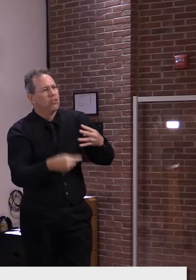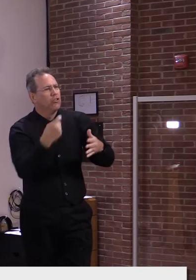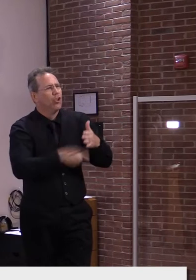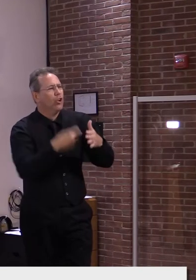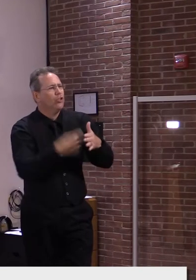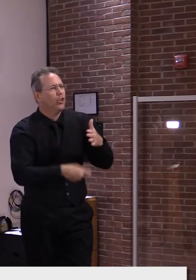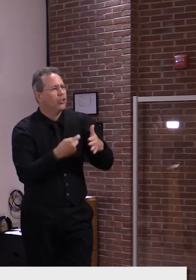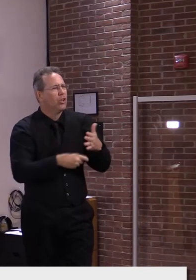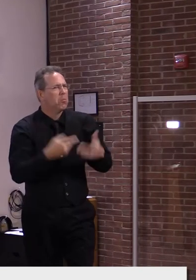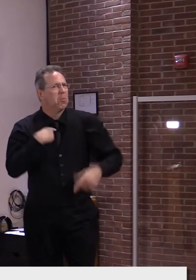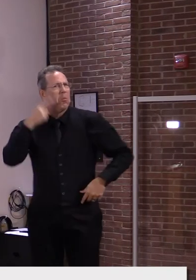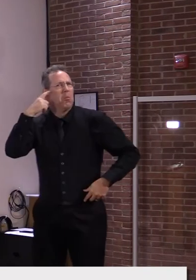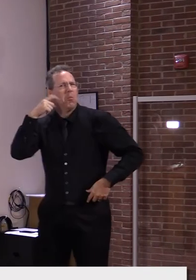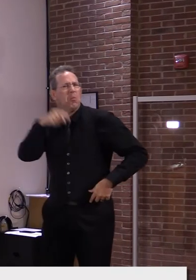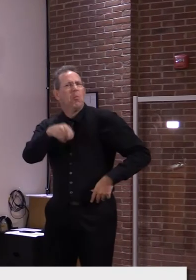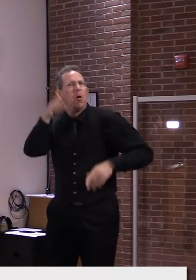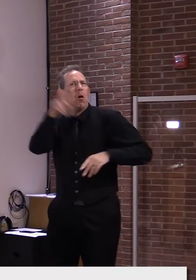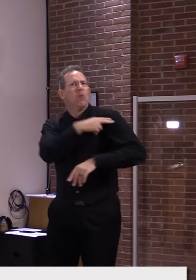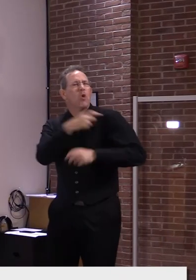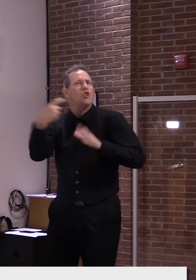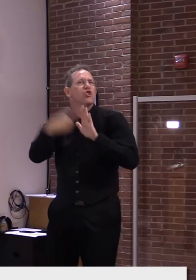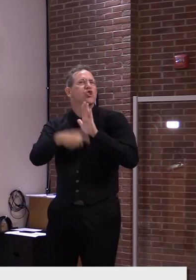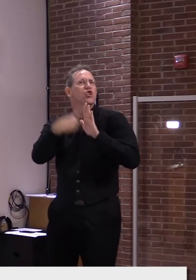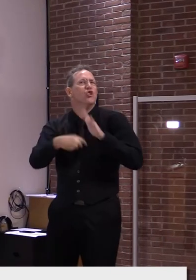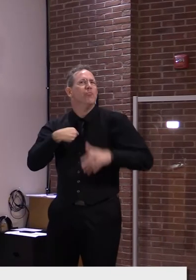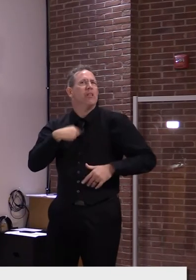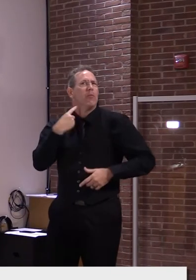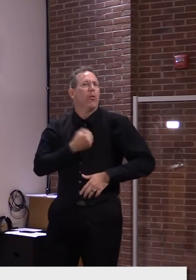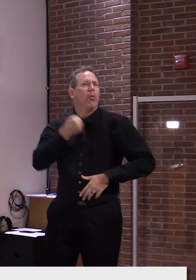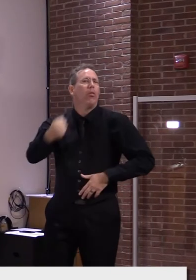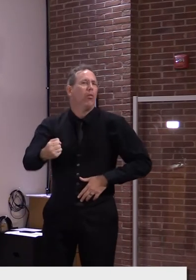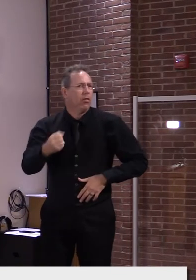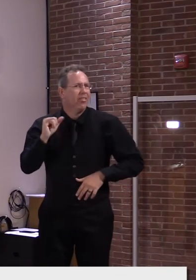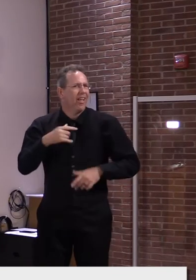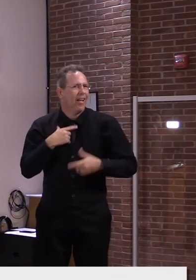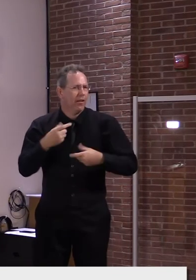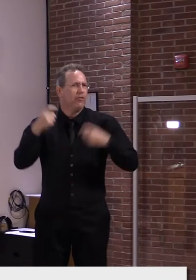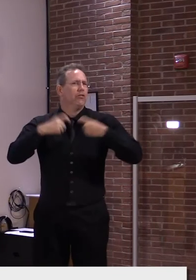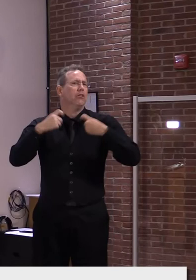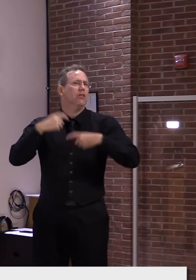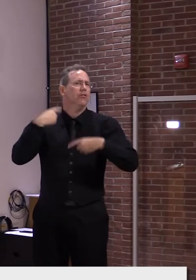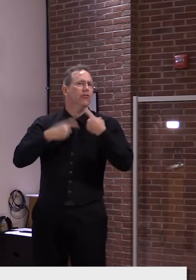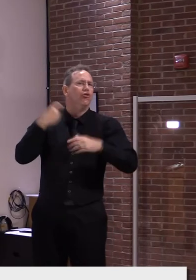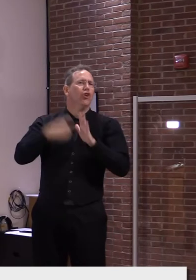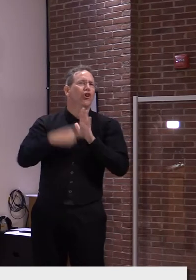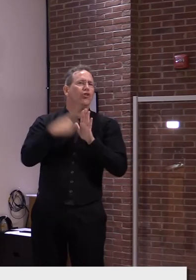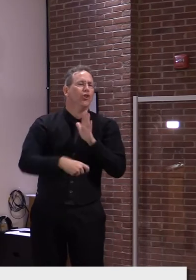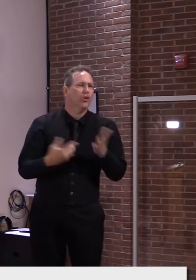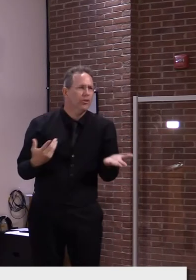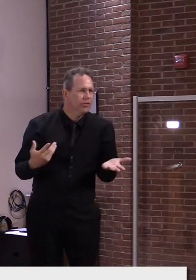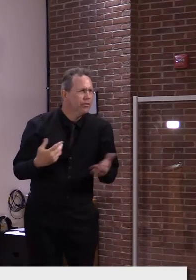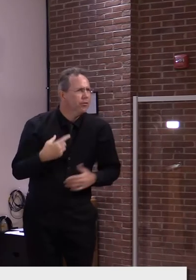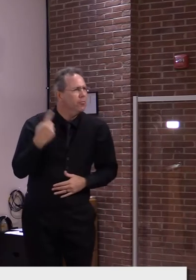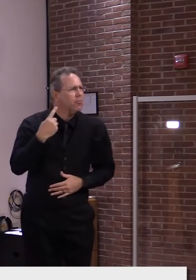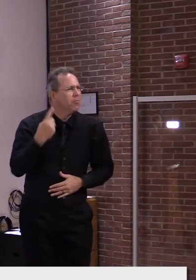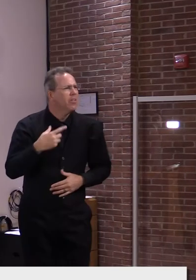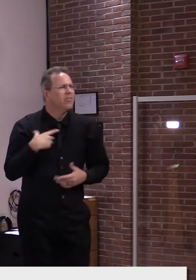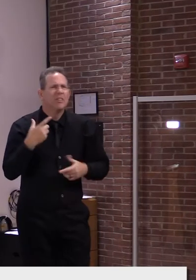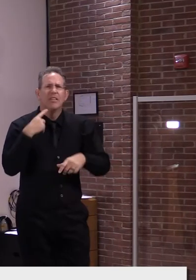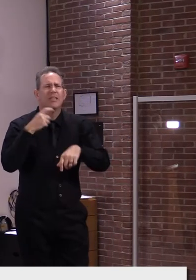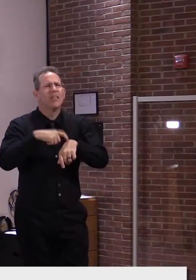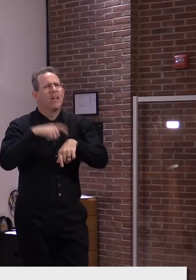its recommendations as to whether somebody really needs a negative test or not, and if not doing that might actually